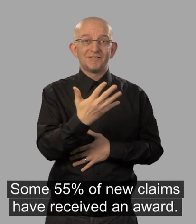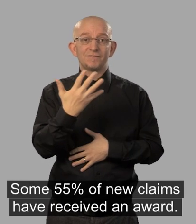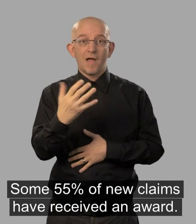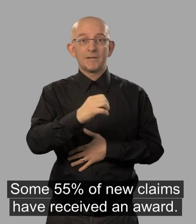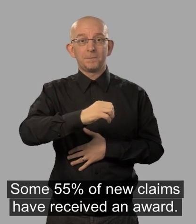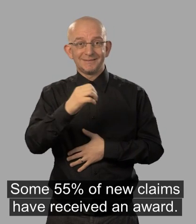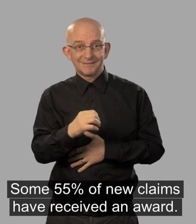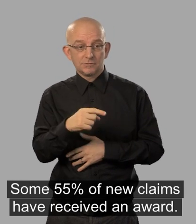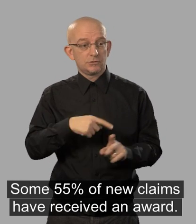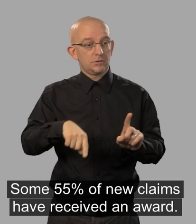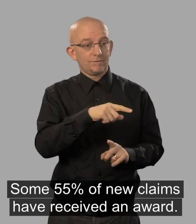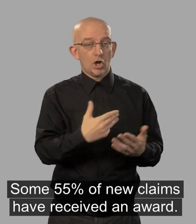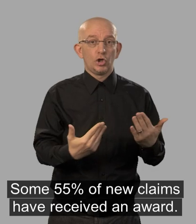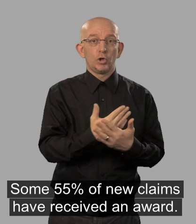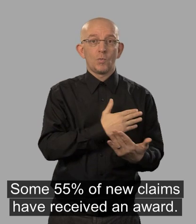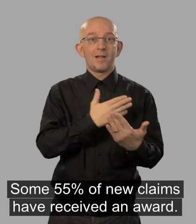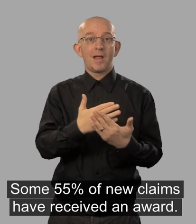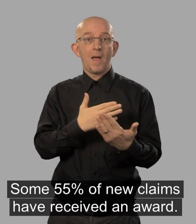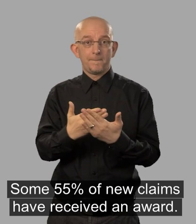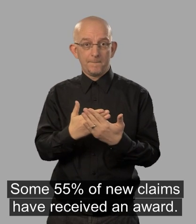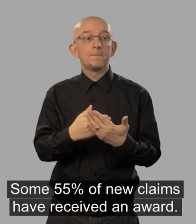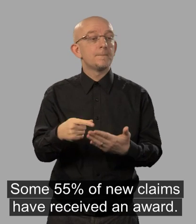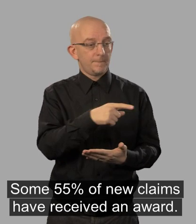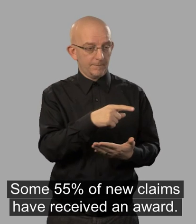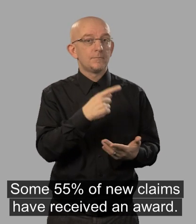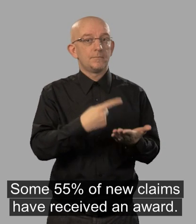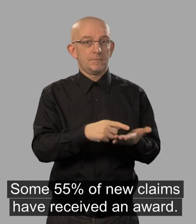Some 55% of new claims have received an award.